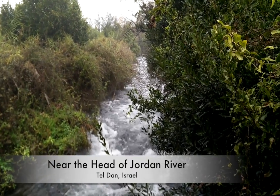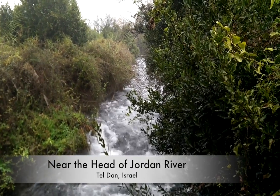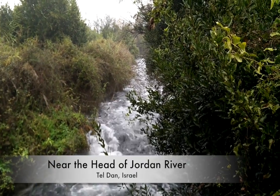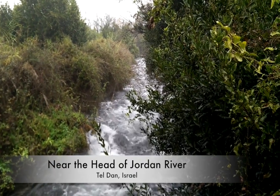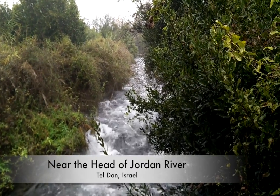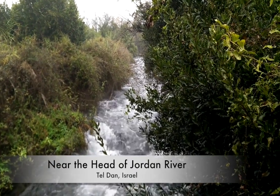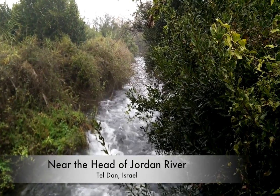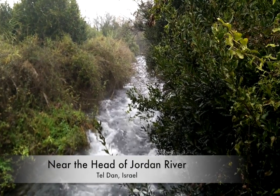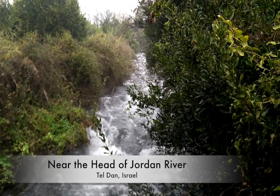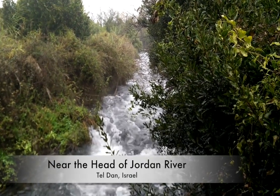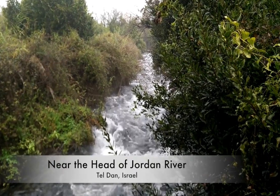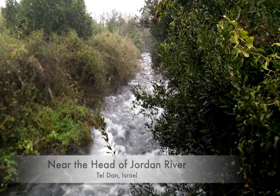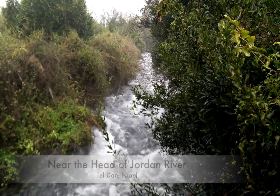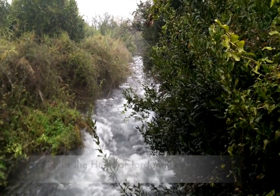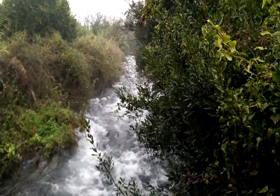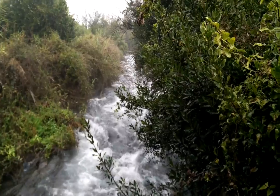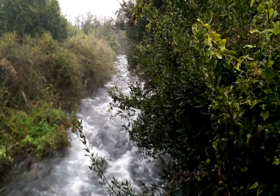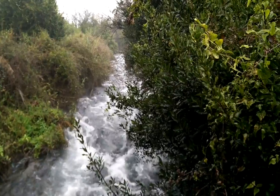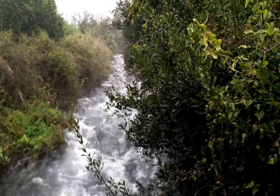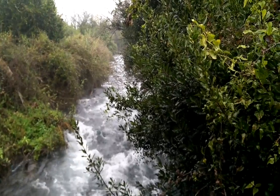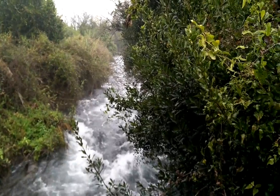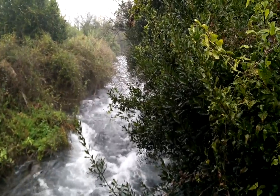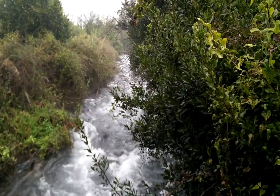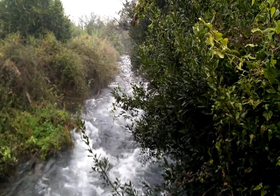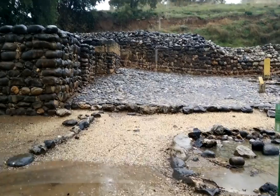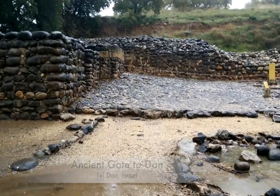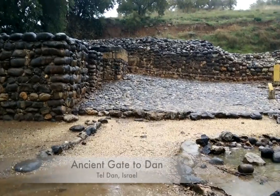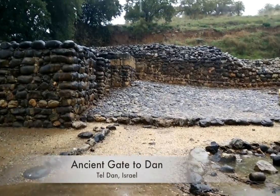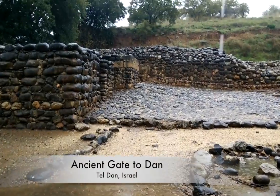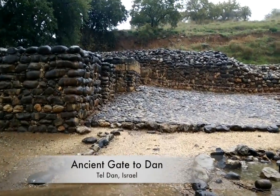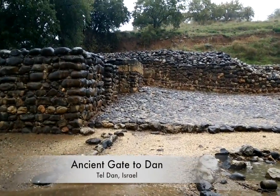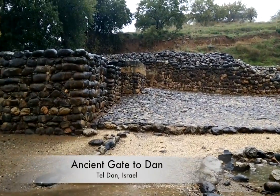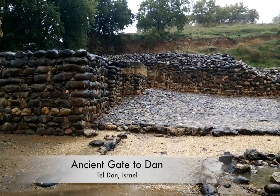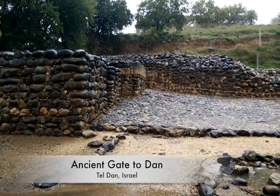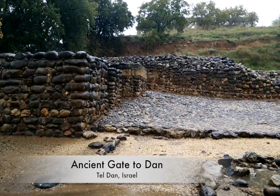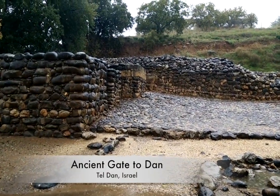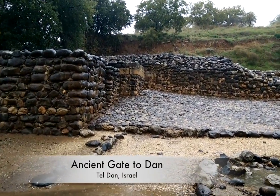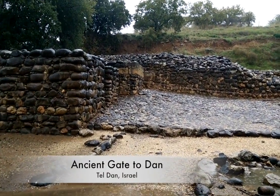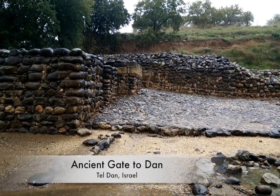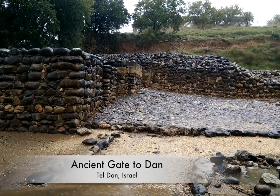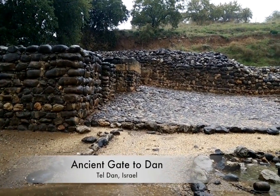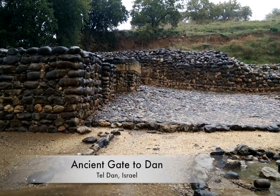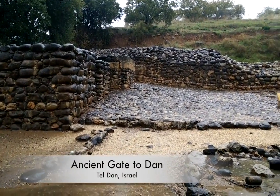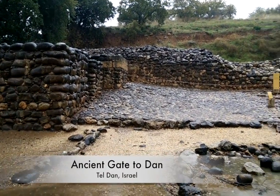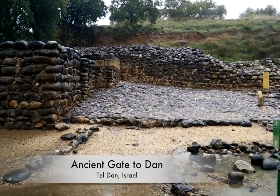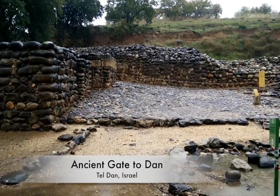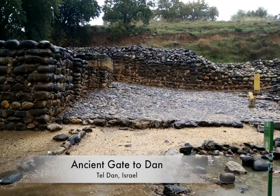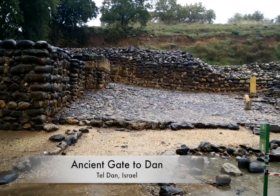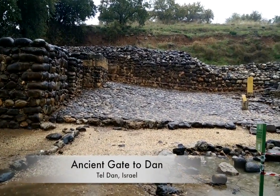We are near the head of the Jordan River. We're not going to be able to see it on this trip. It's too rainy. We can't quite get